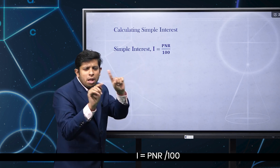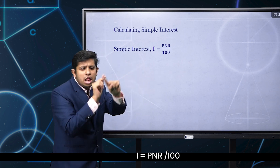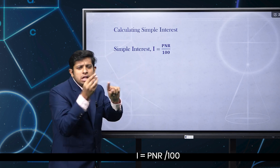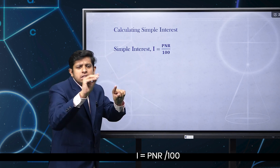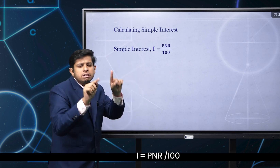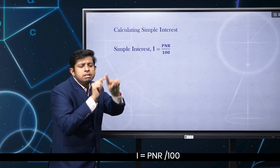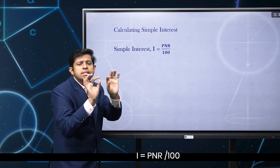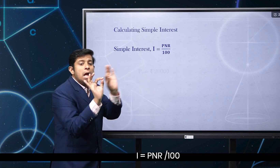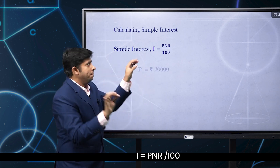P,